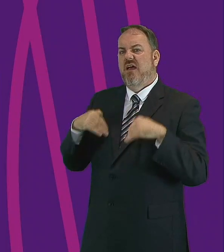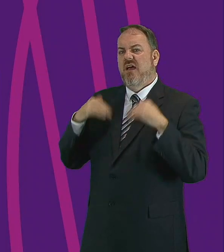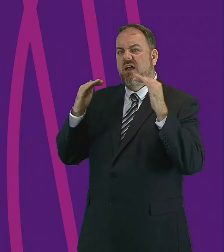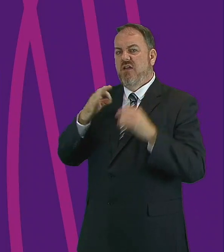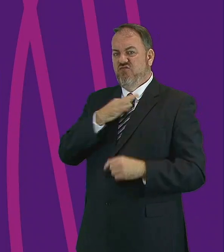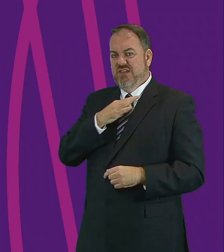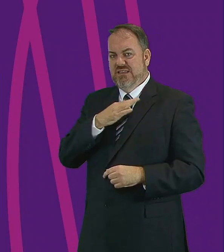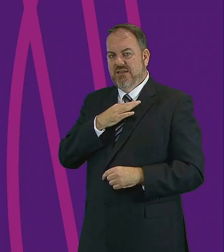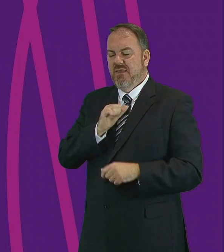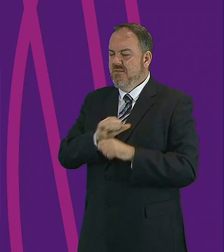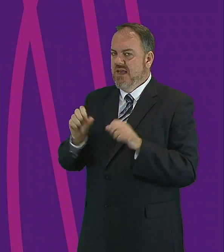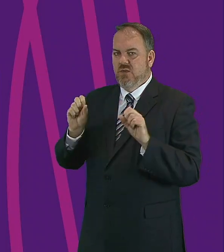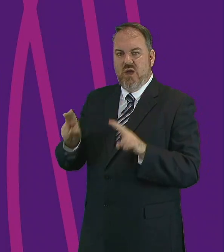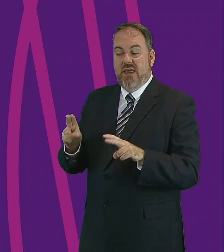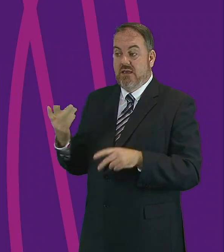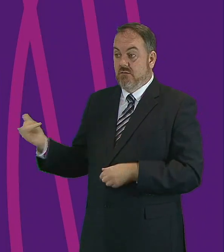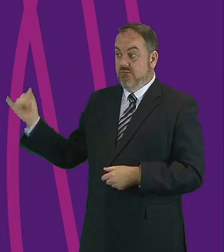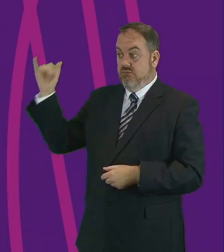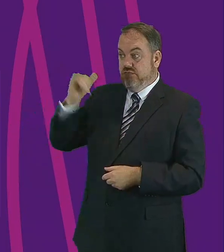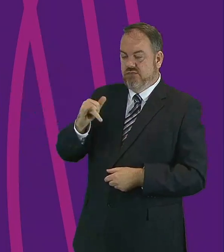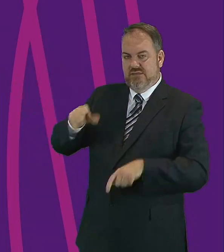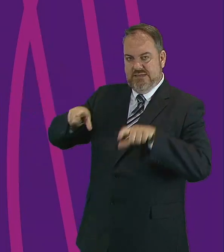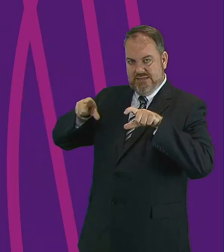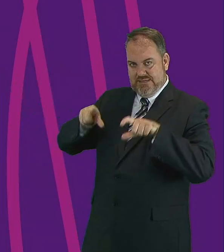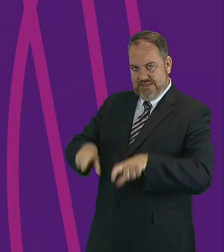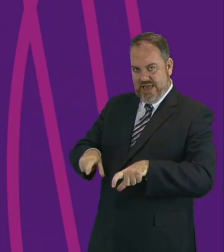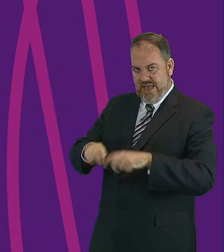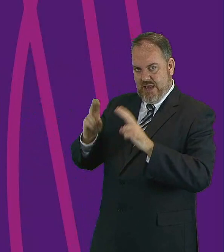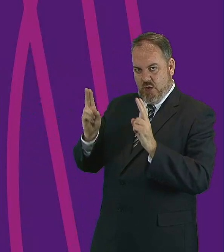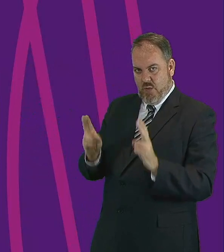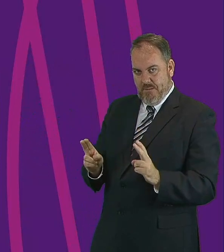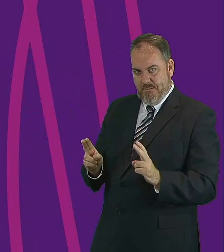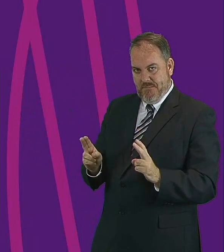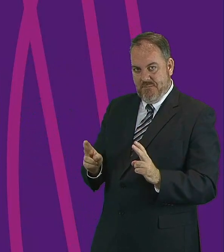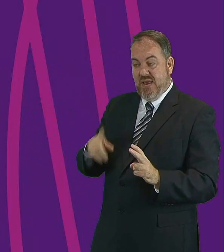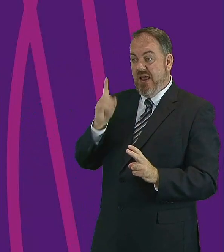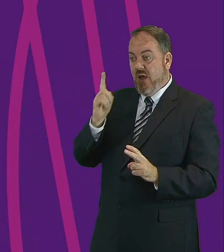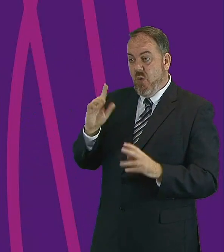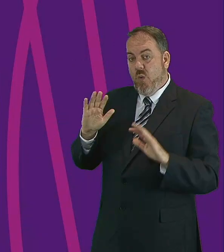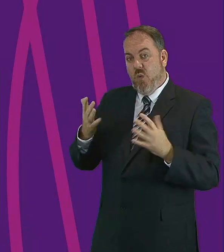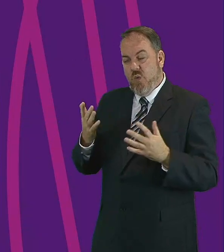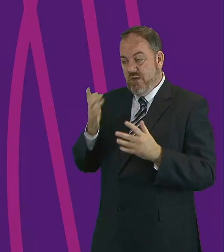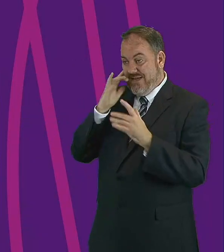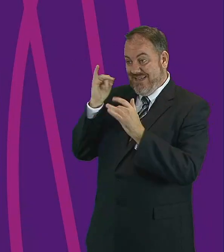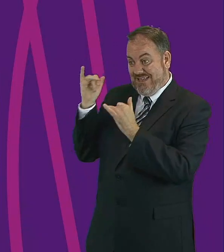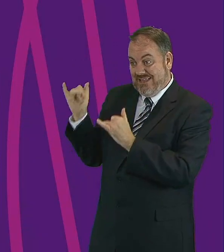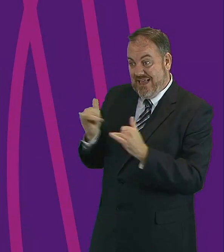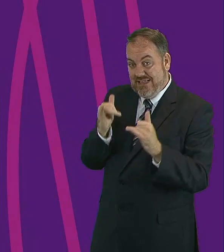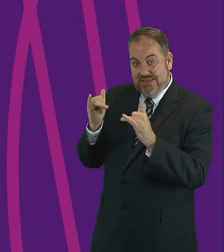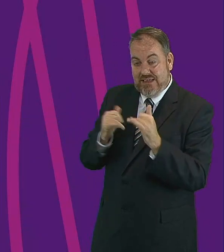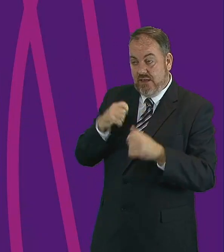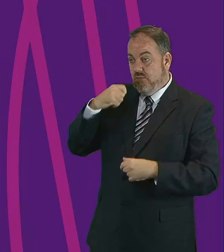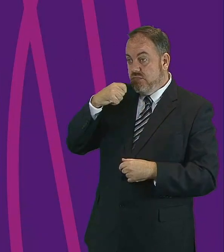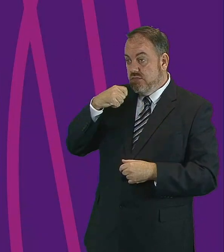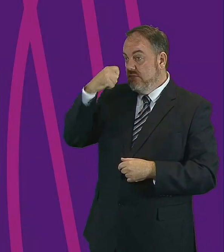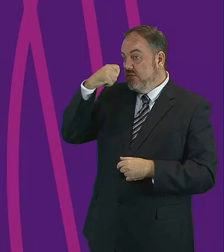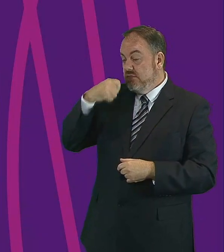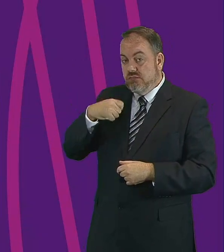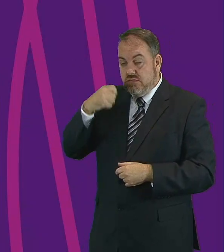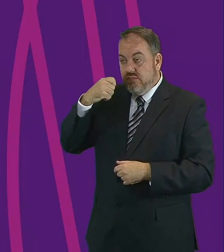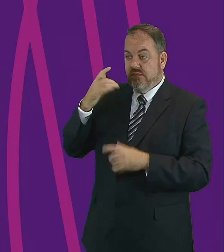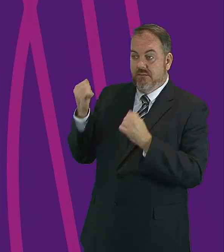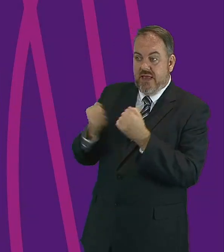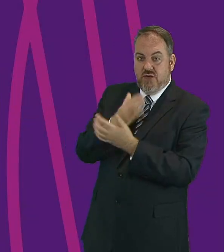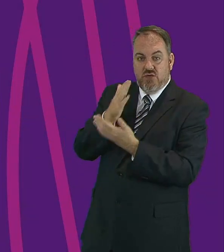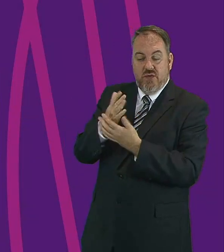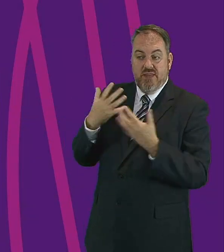is the effective measure, and if testing is seen to be an alternative to that, that actually could inadvertently increase the risk.